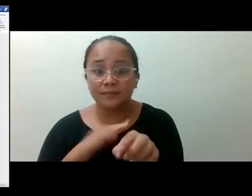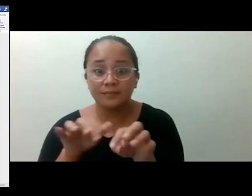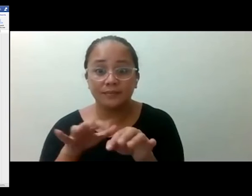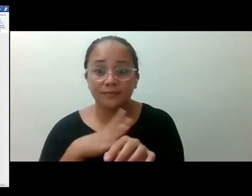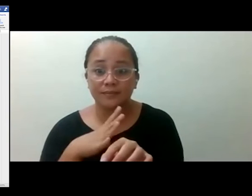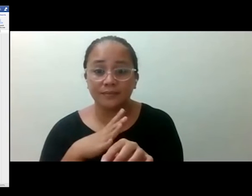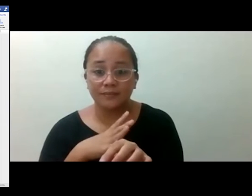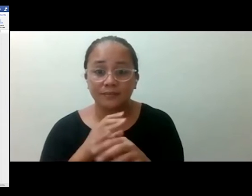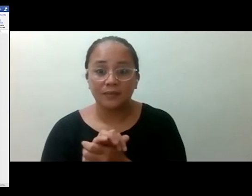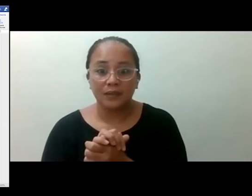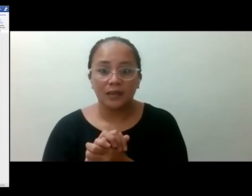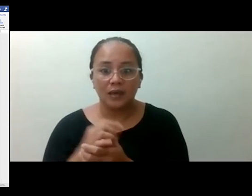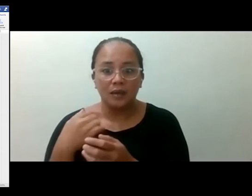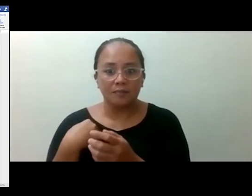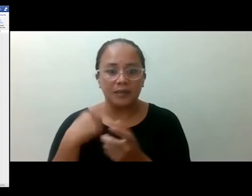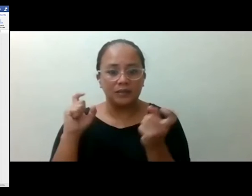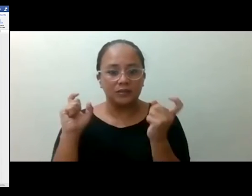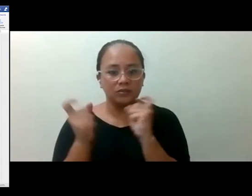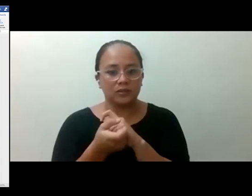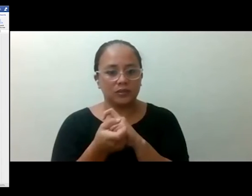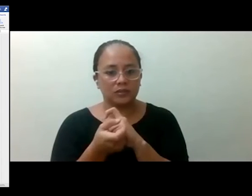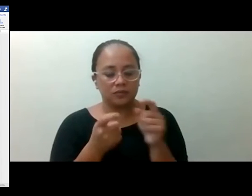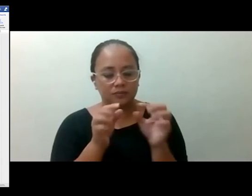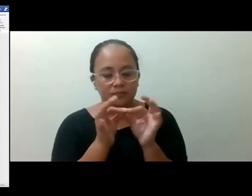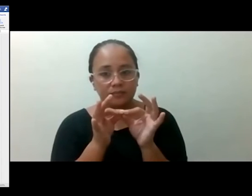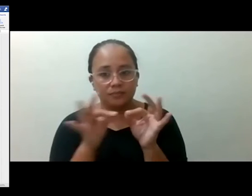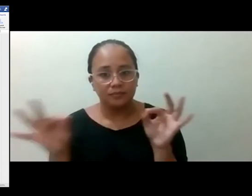We changed to what Peeps wrote.